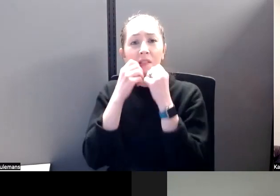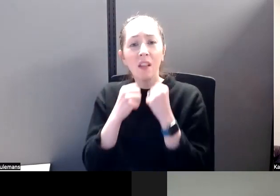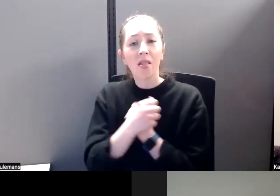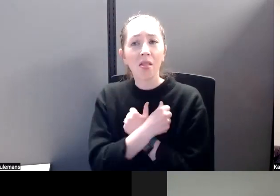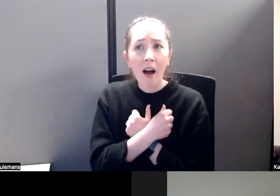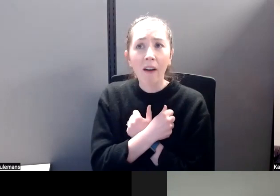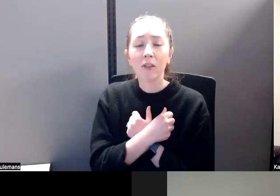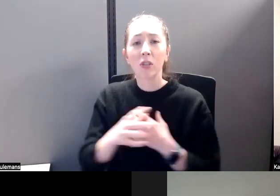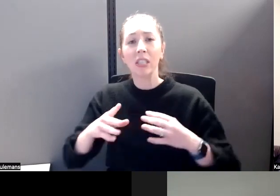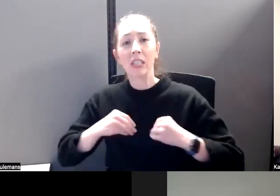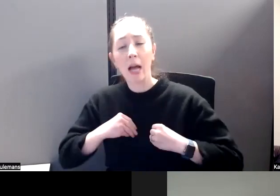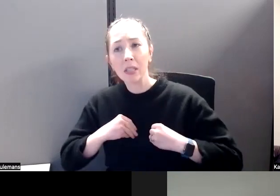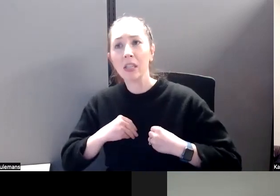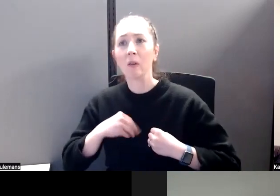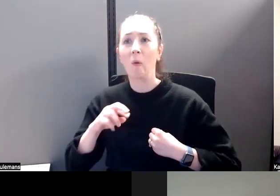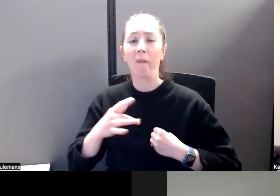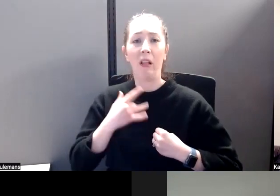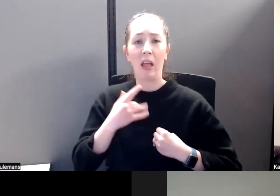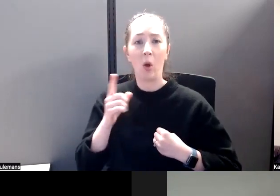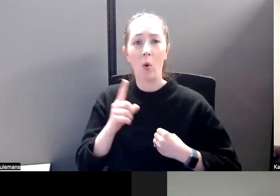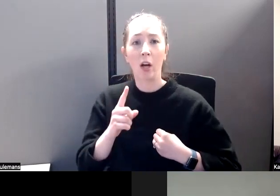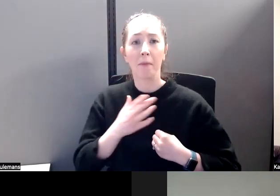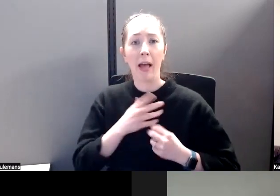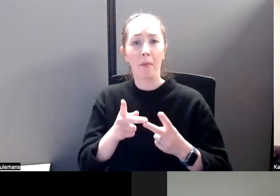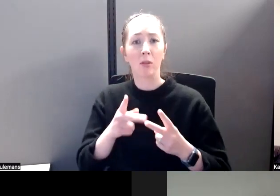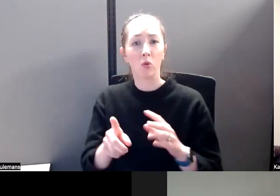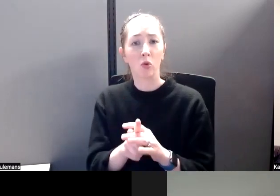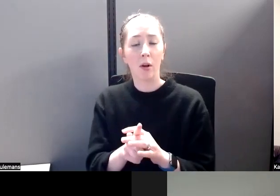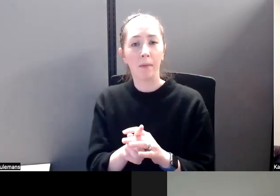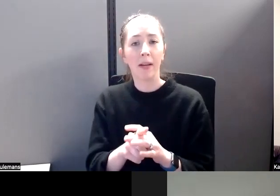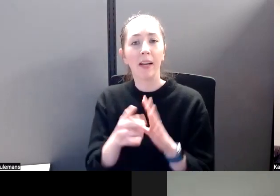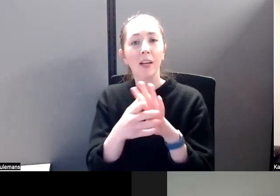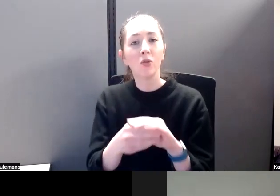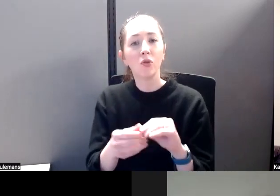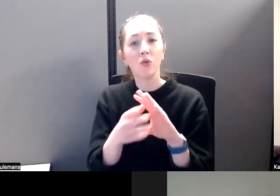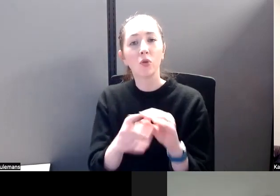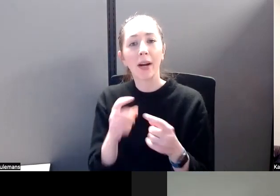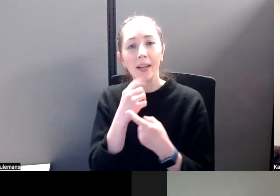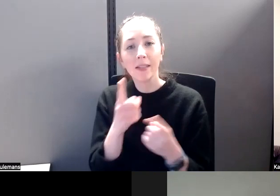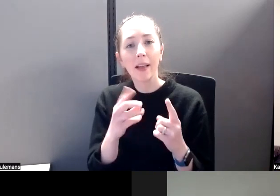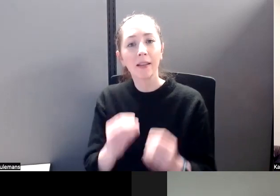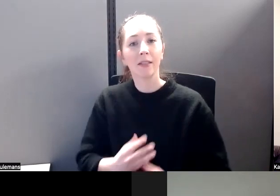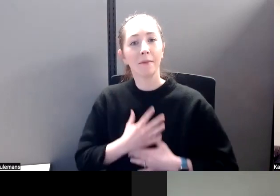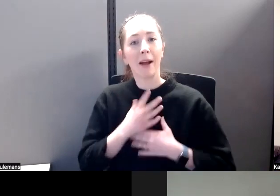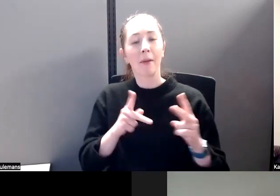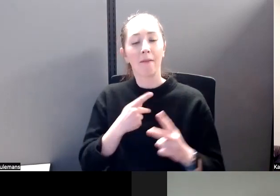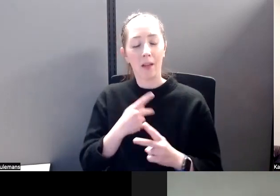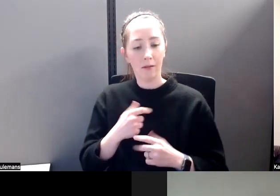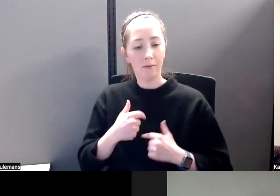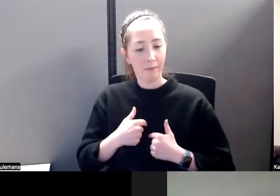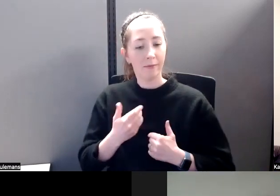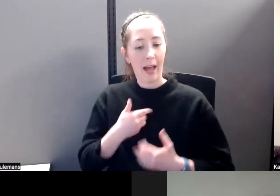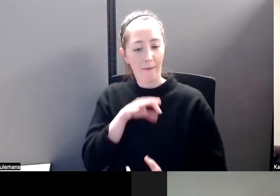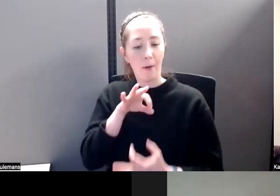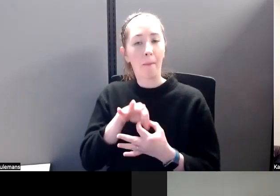or feels like they don't have a space to go. And storytelling inspires people to know that they're not alone and